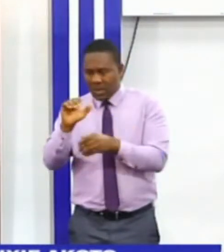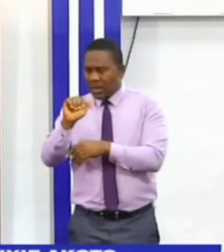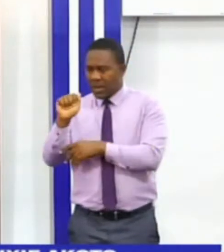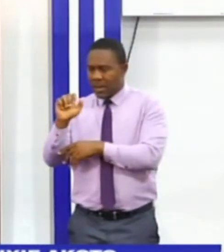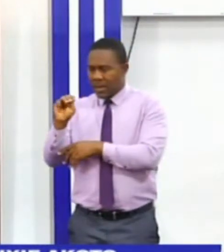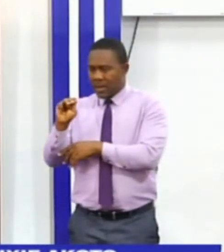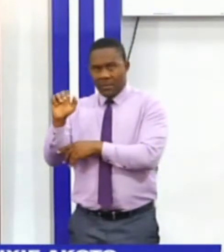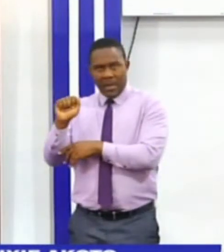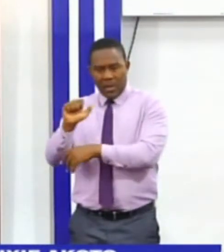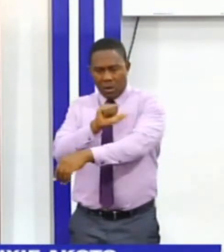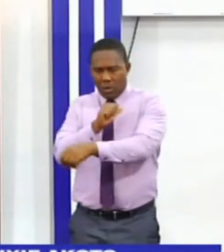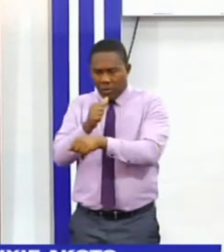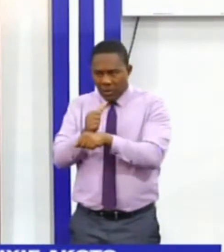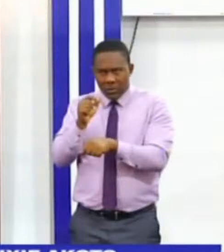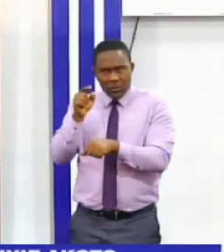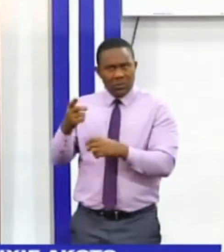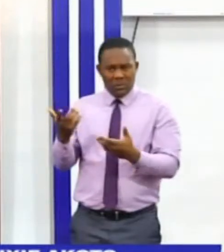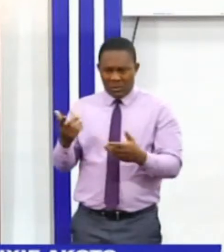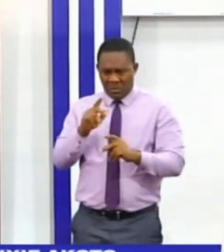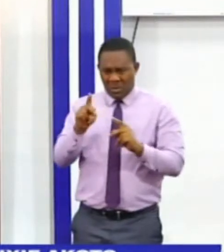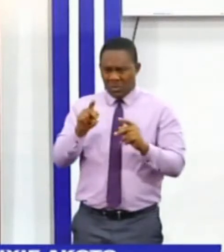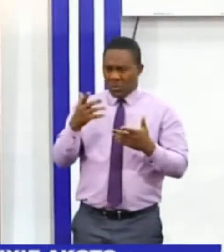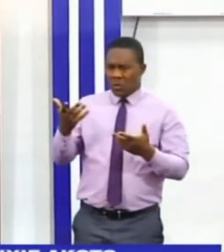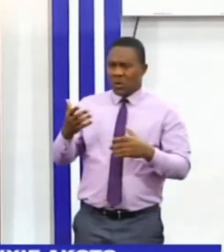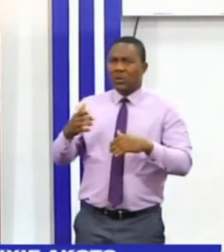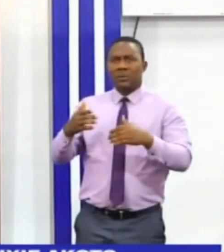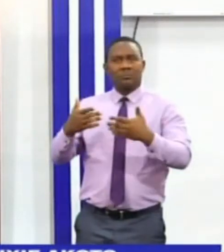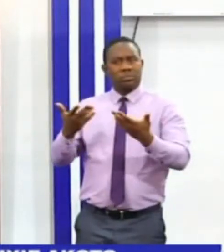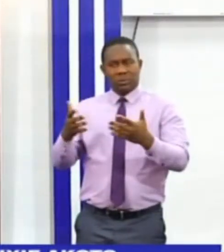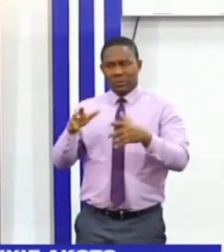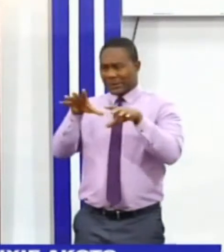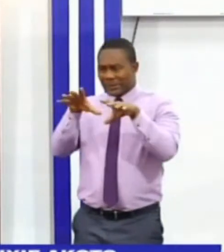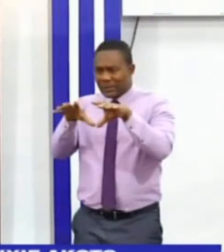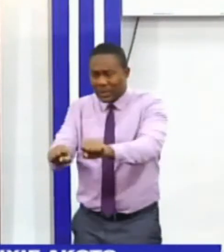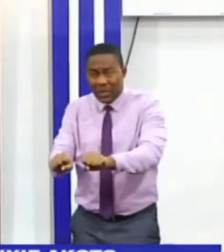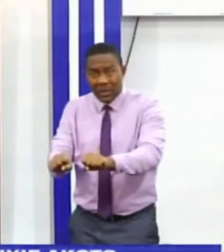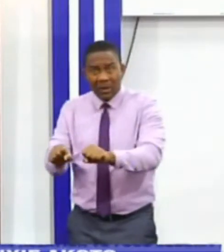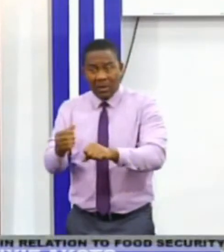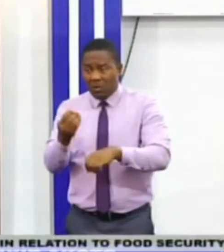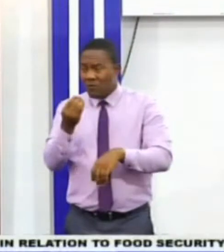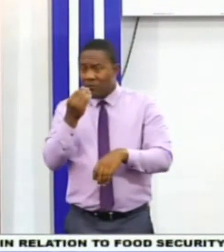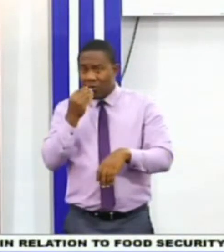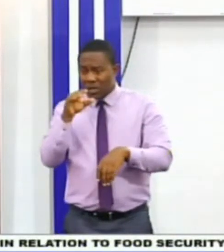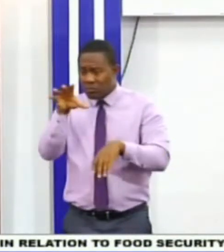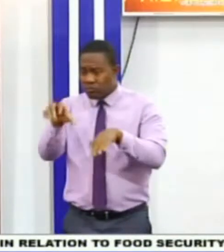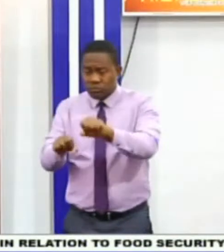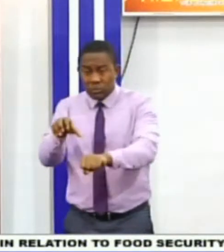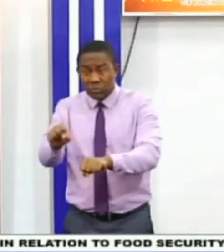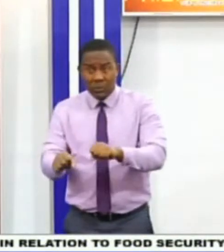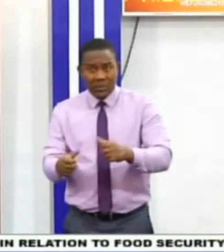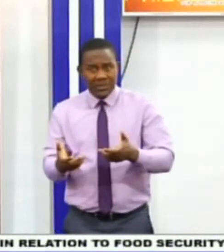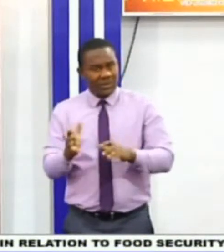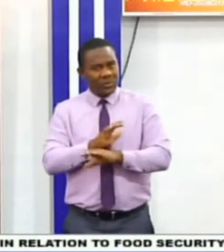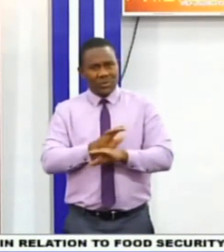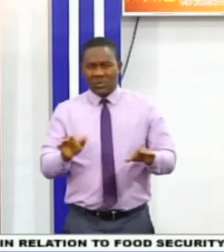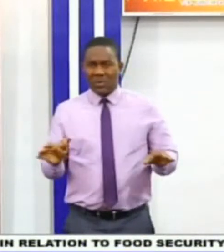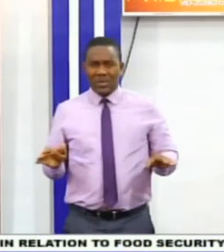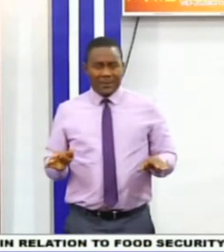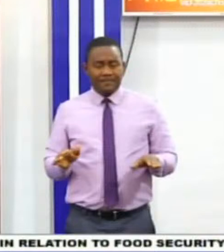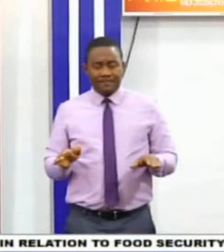not supposed to seize food, because food can be sold freely without